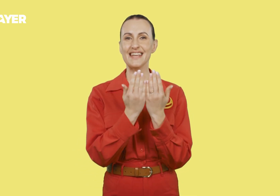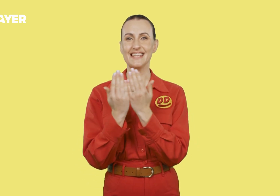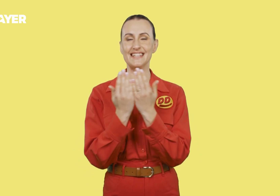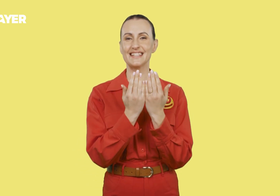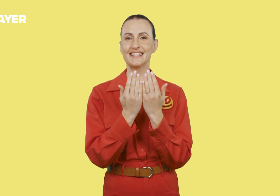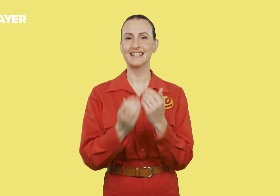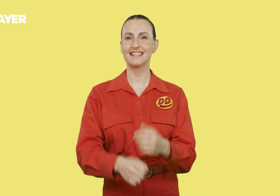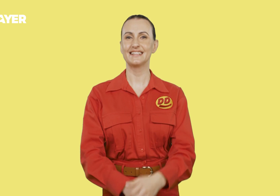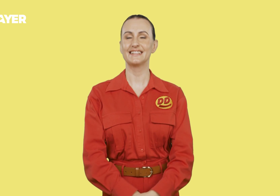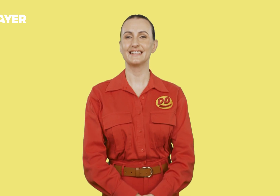Read.